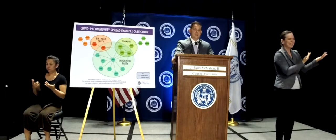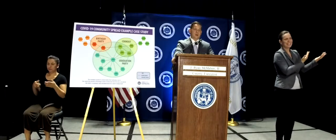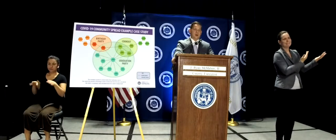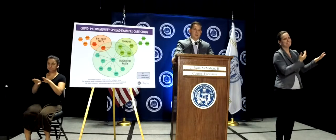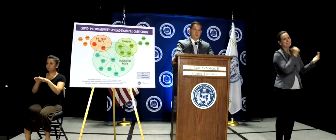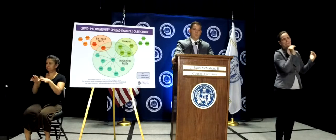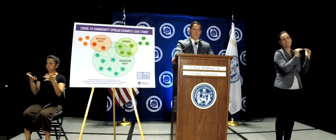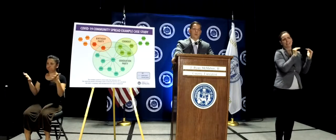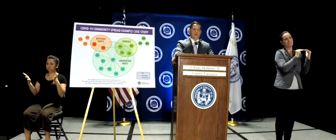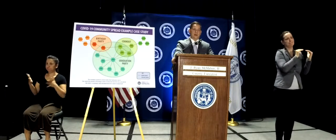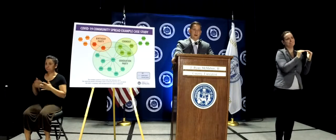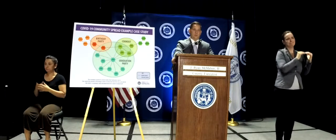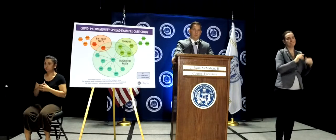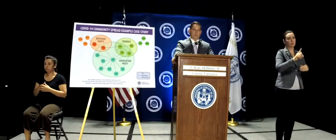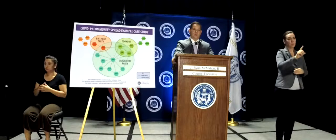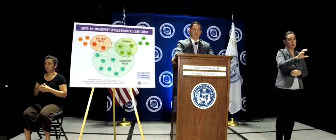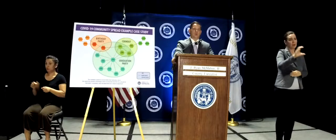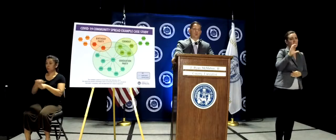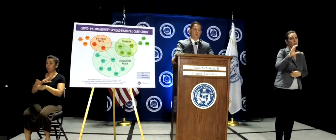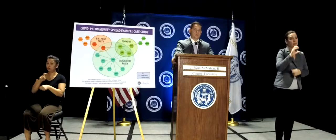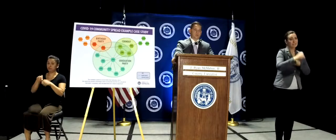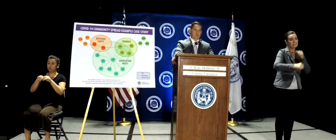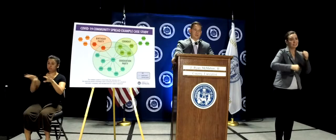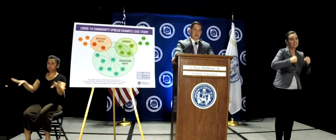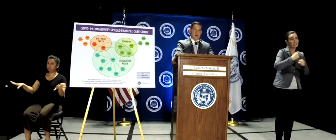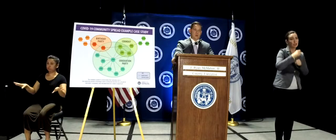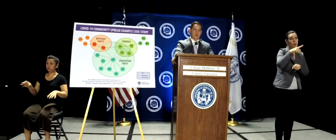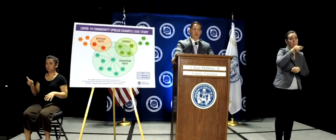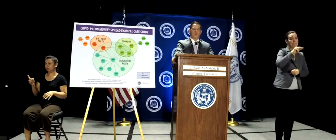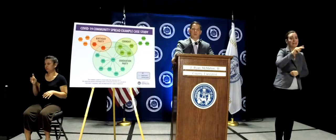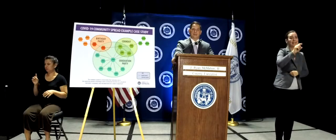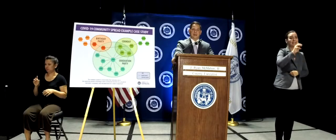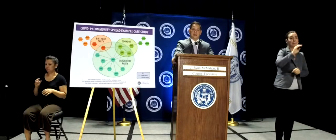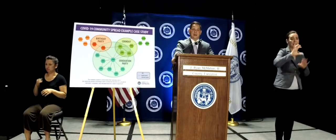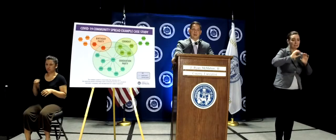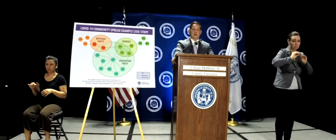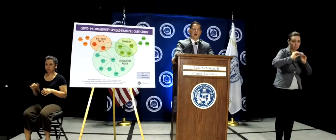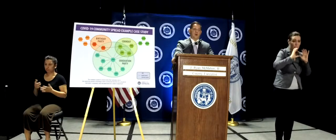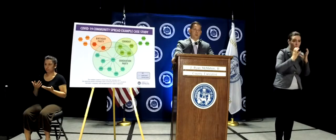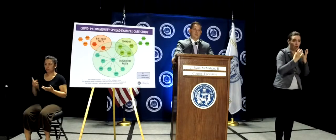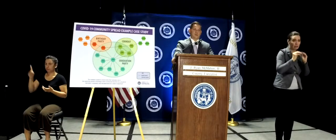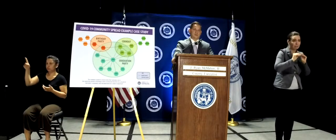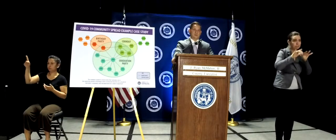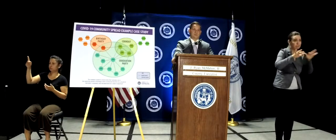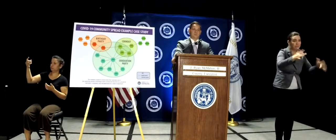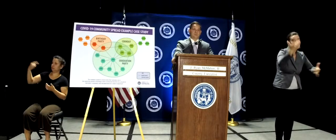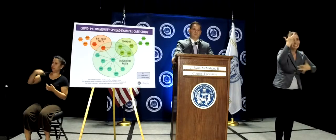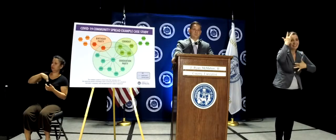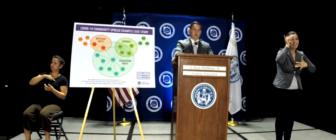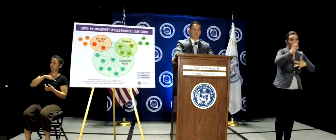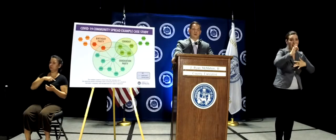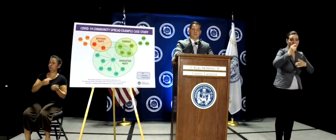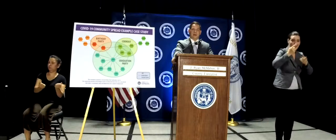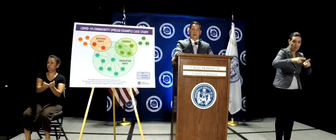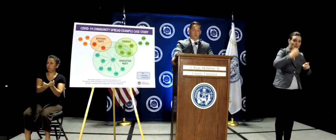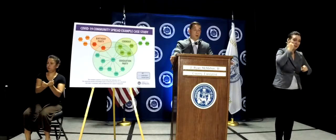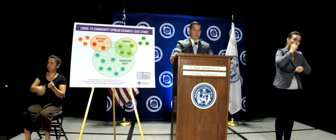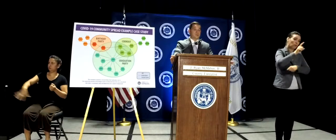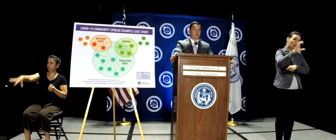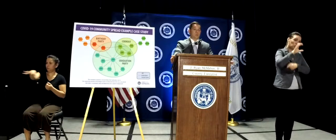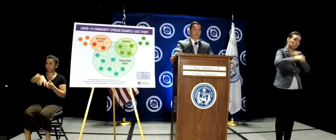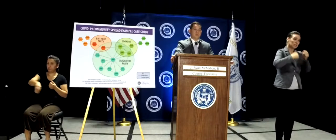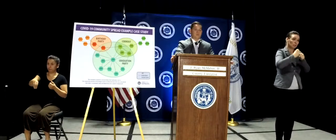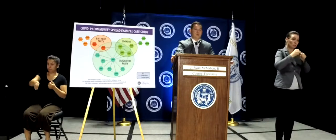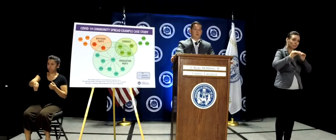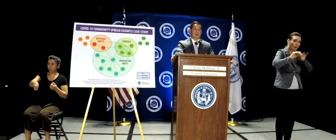pandemic. We need help. You told us to shut down. We did. Help us. Unfunded mandate.